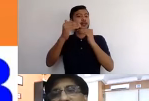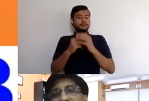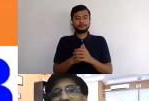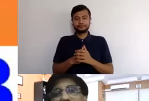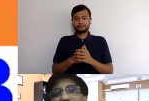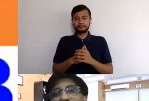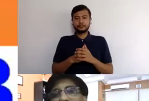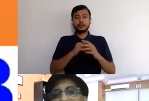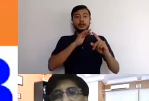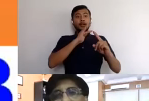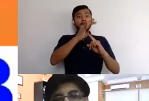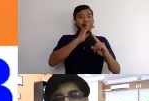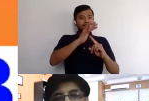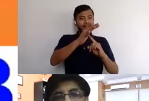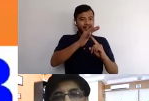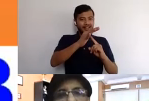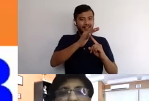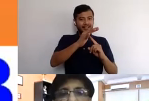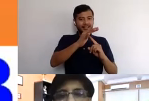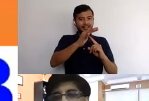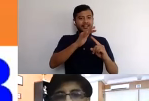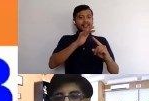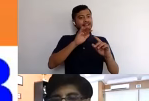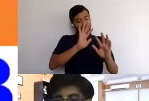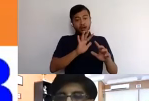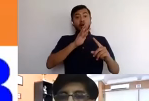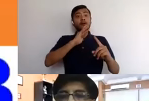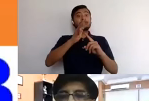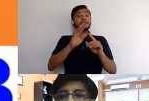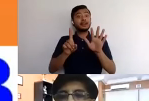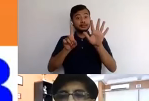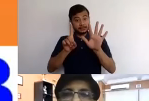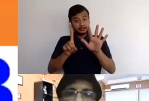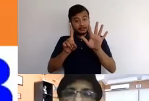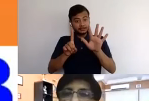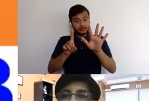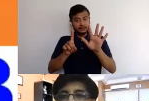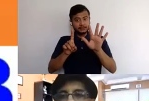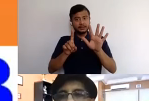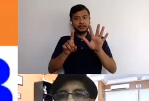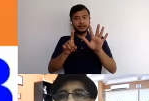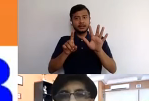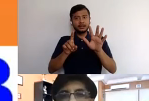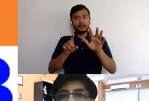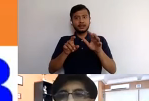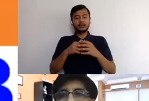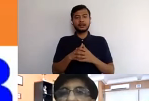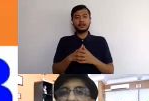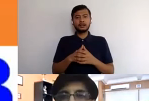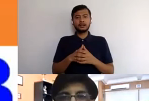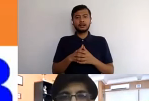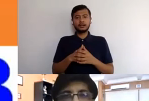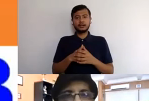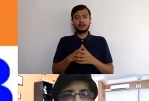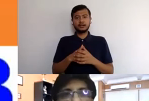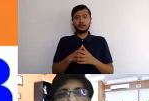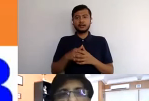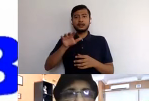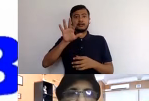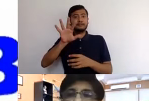in general and Wi-Fi 6 in particular can have a role to play in the context of our 5G